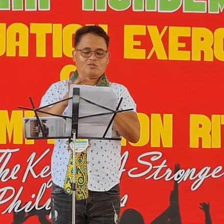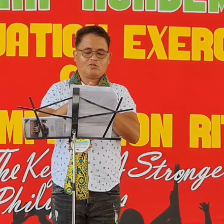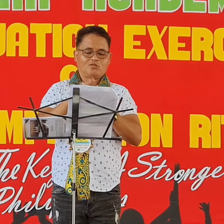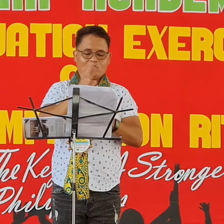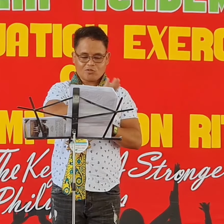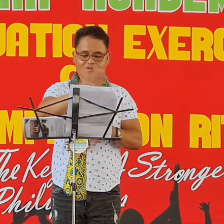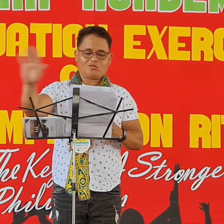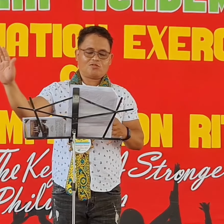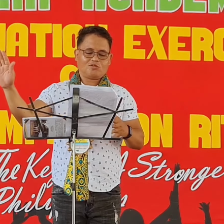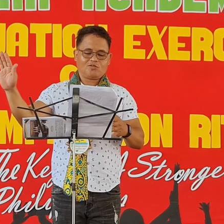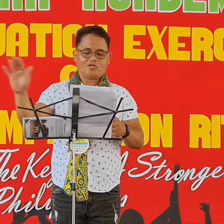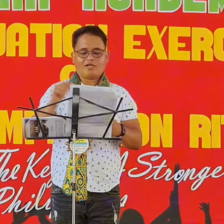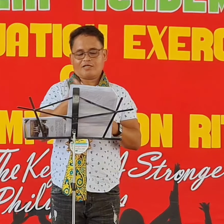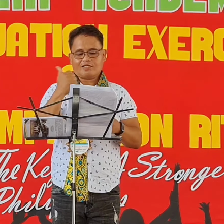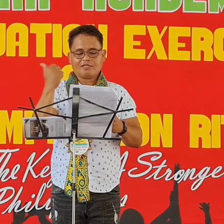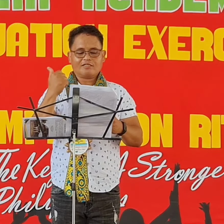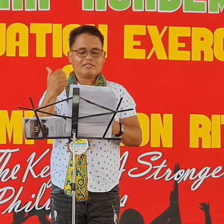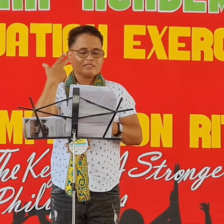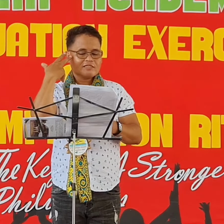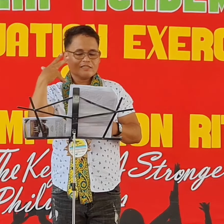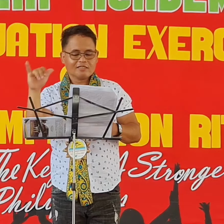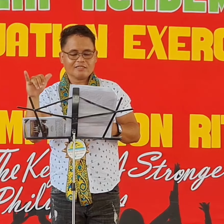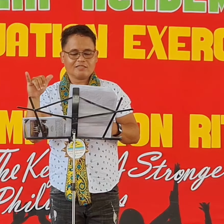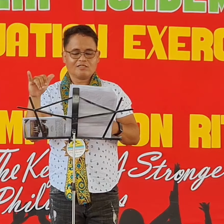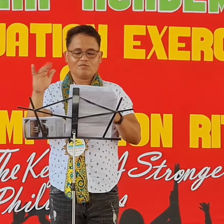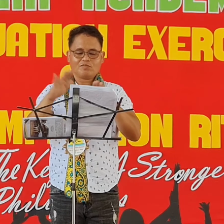Take good care of them. Just like your other hearing children.